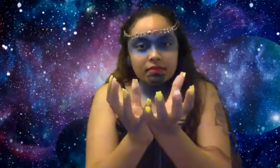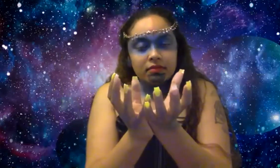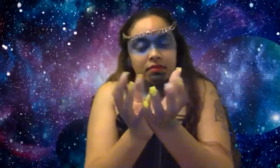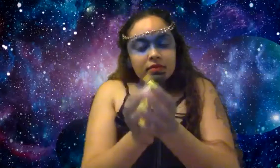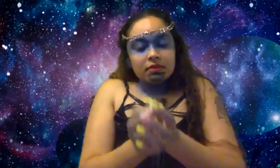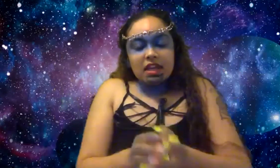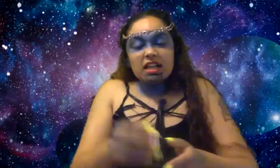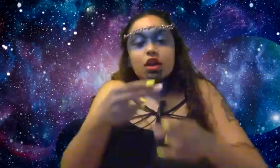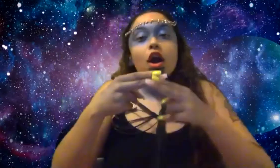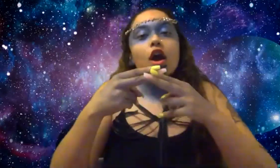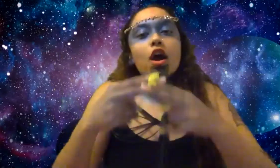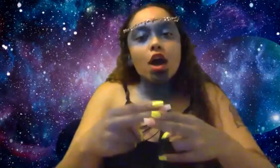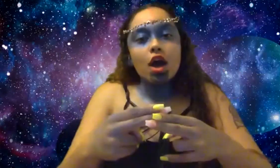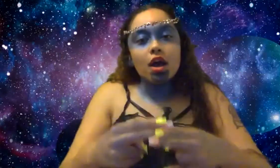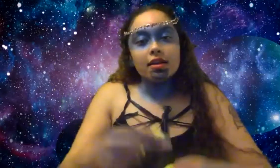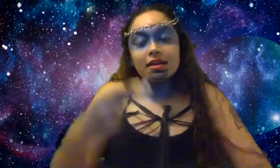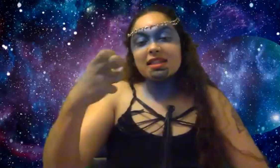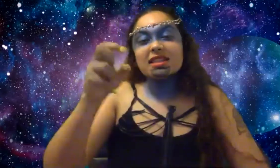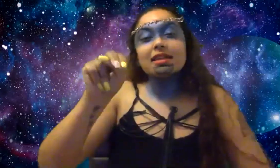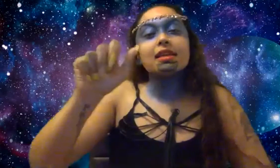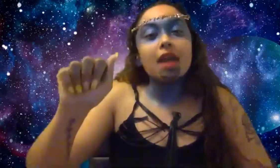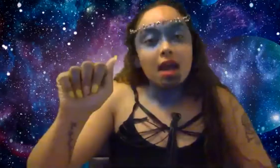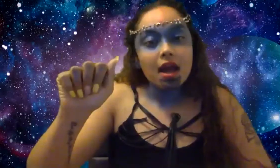When I arrived at the glass